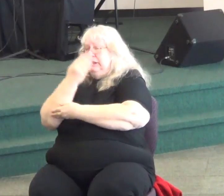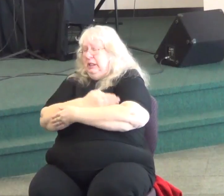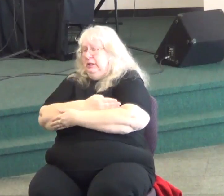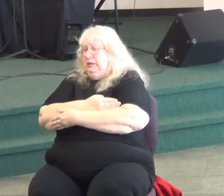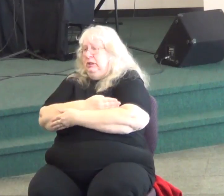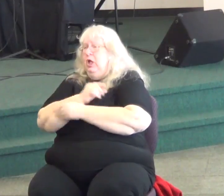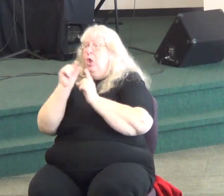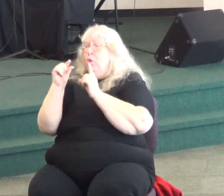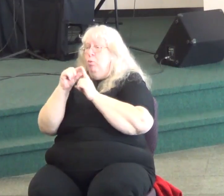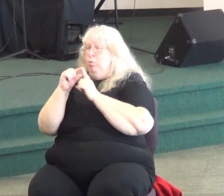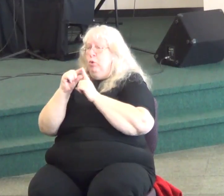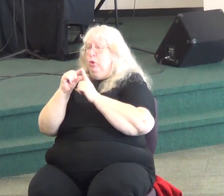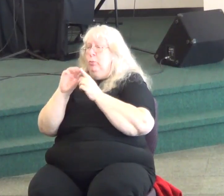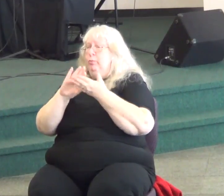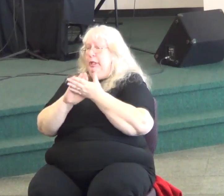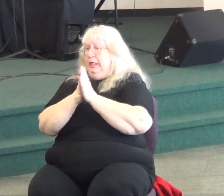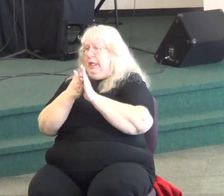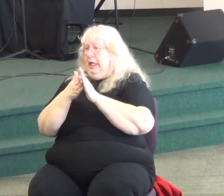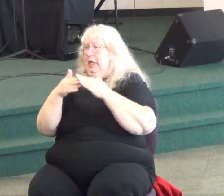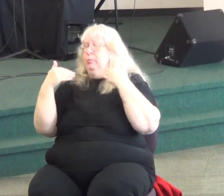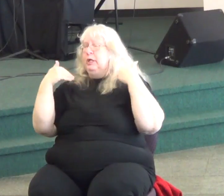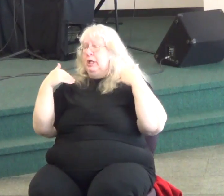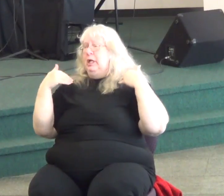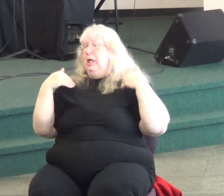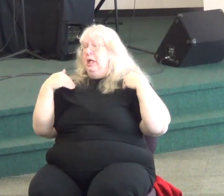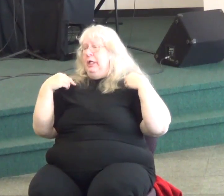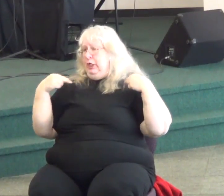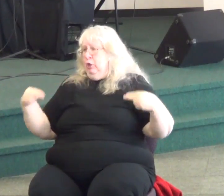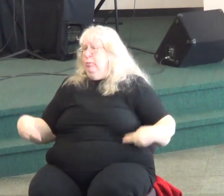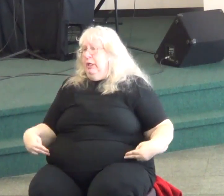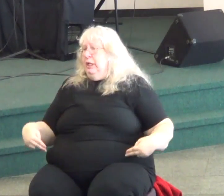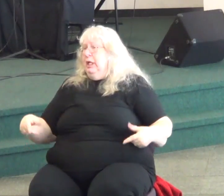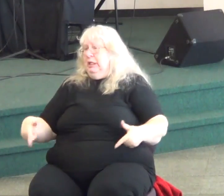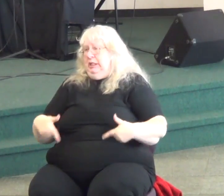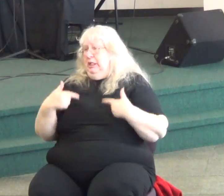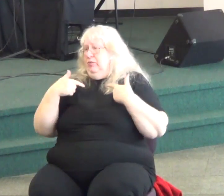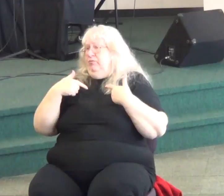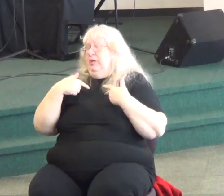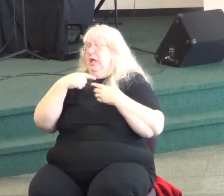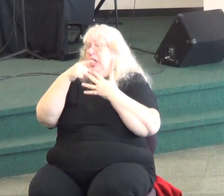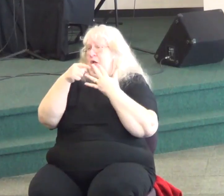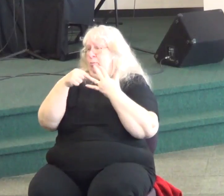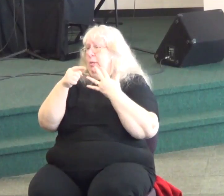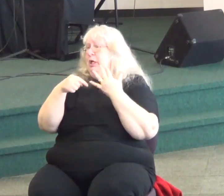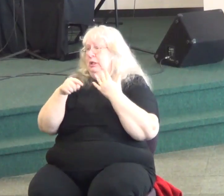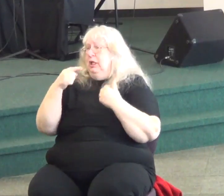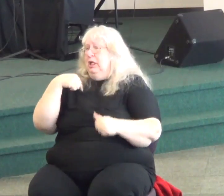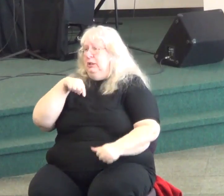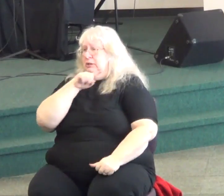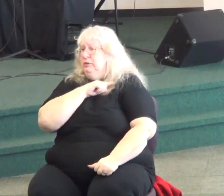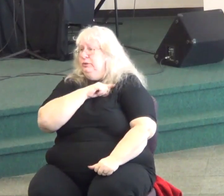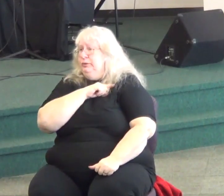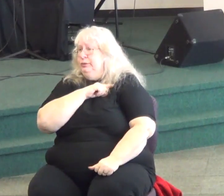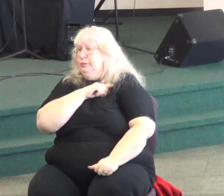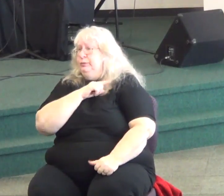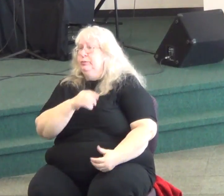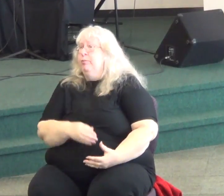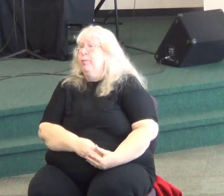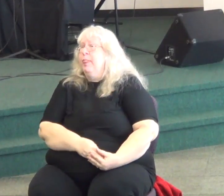among us. Listen to why Jesus came. We've got it in Matthew 1, verse